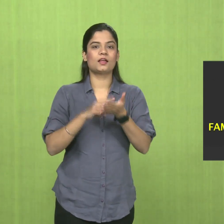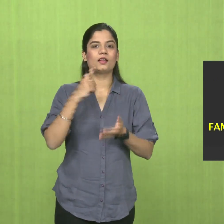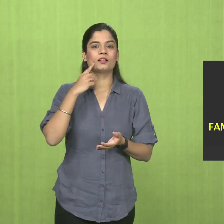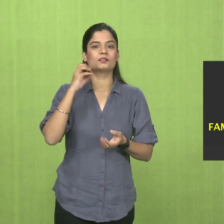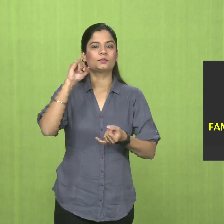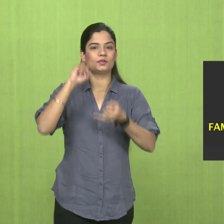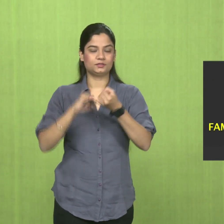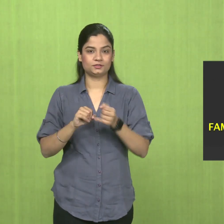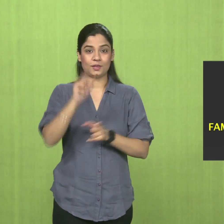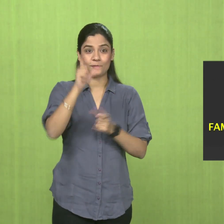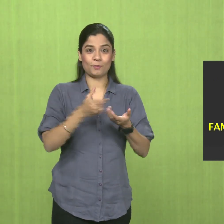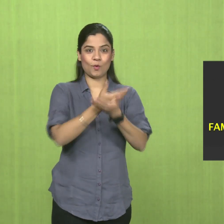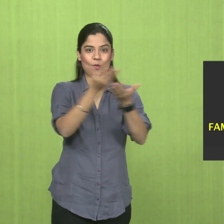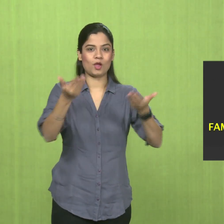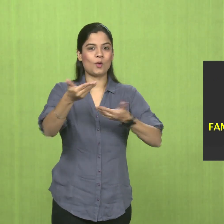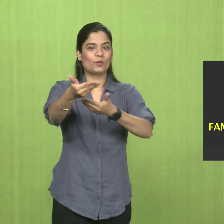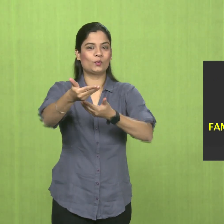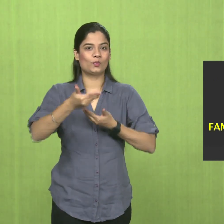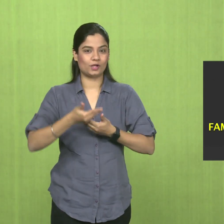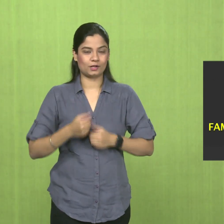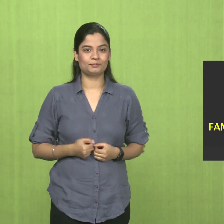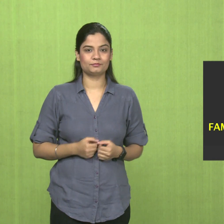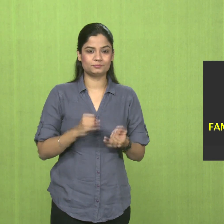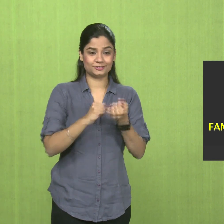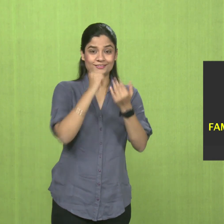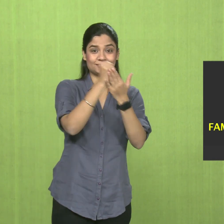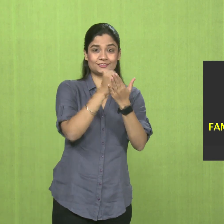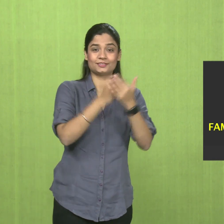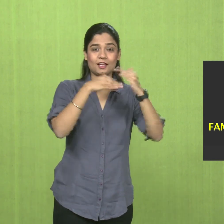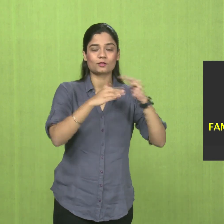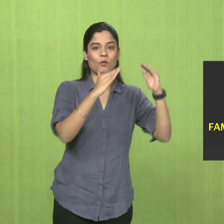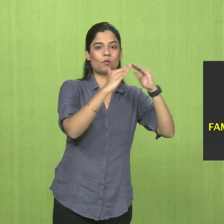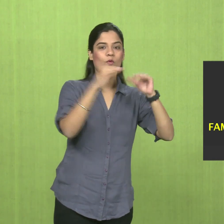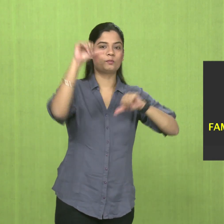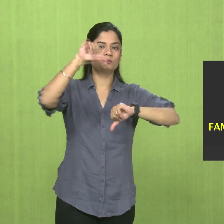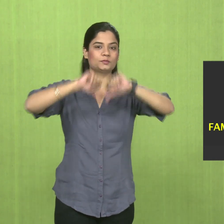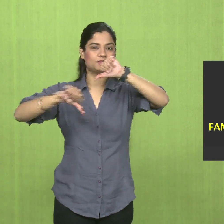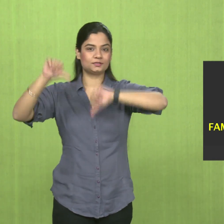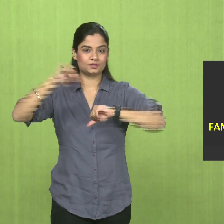Welcome to NIOS, dear learners. The subject is Home